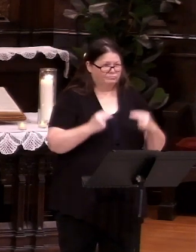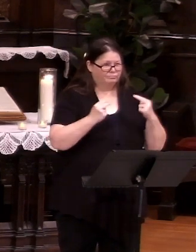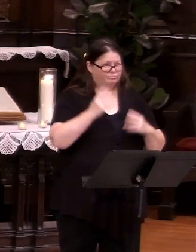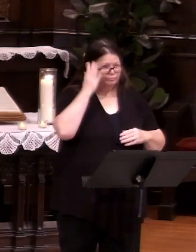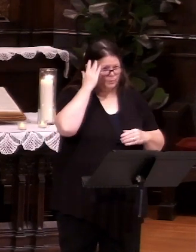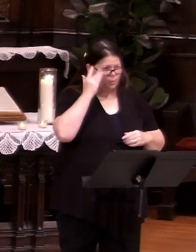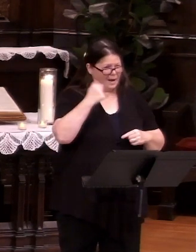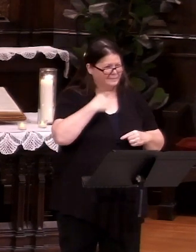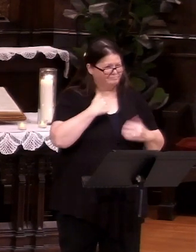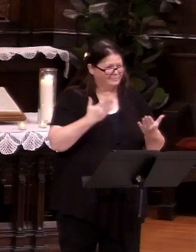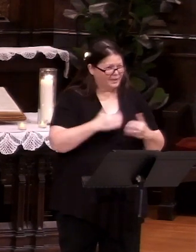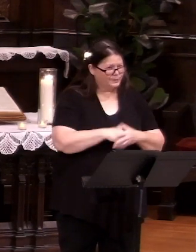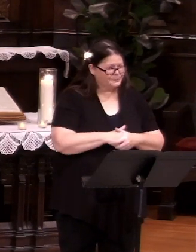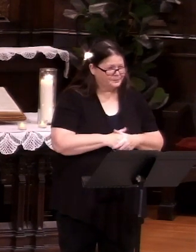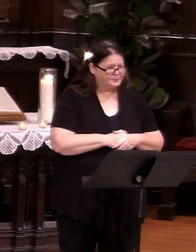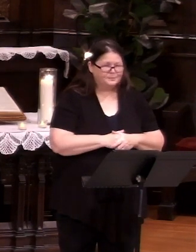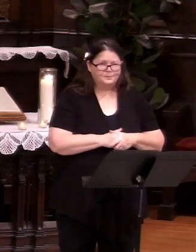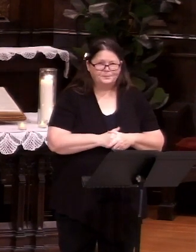estás aquí?